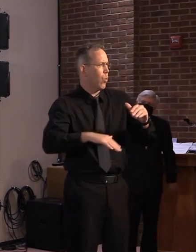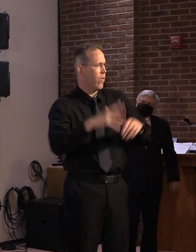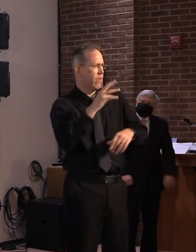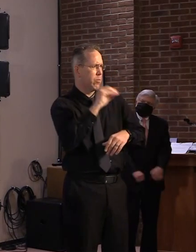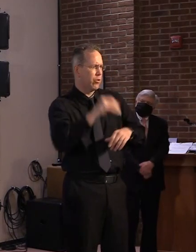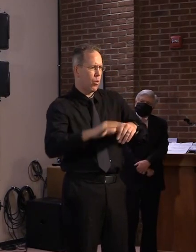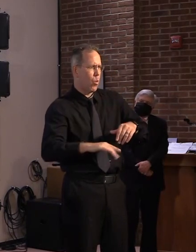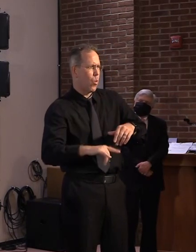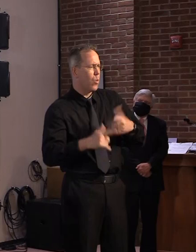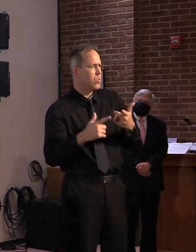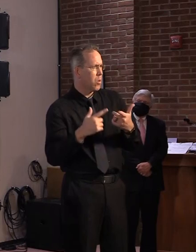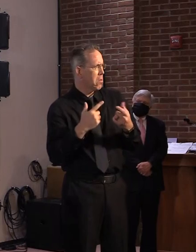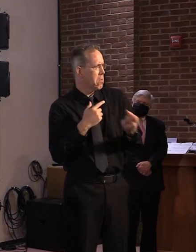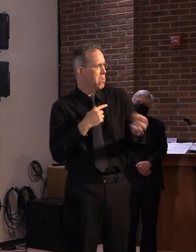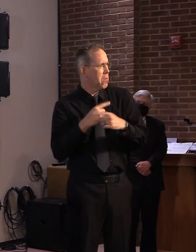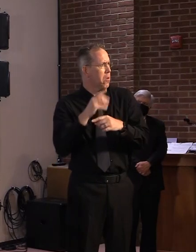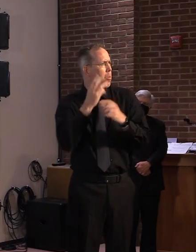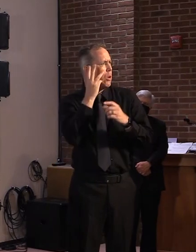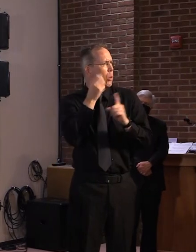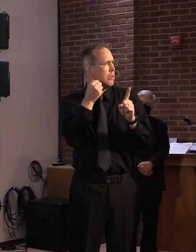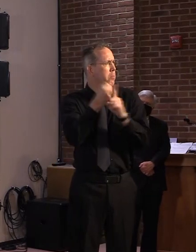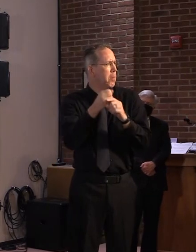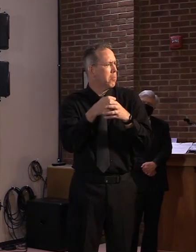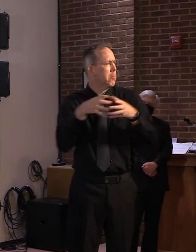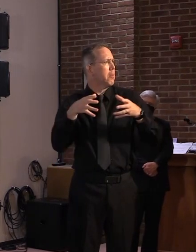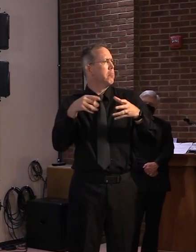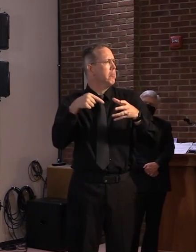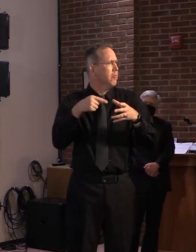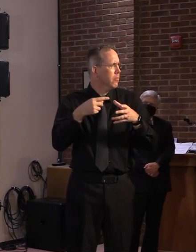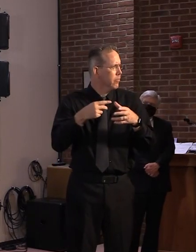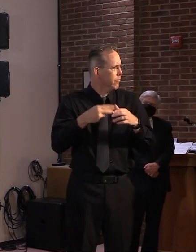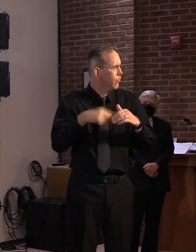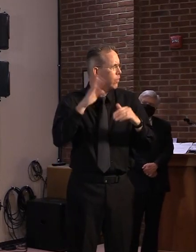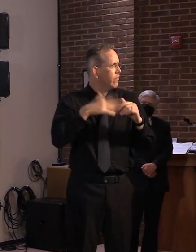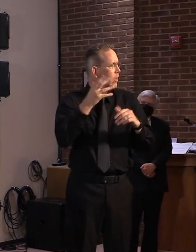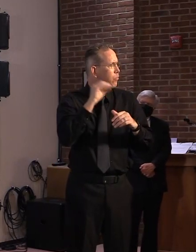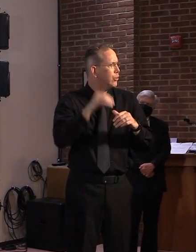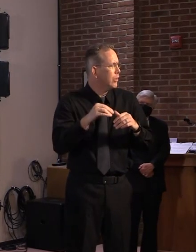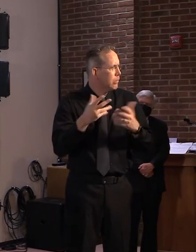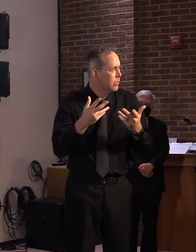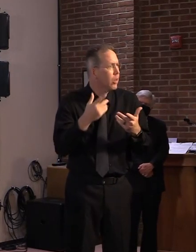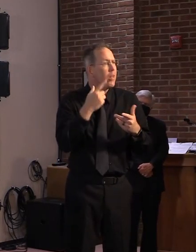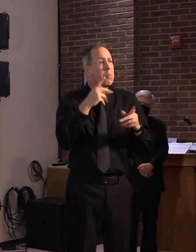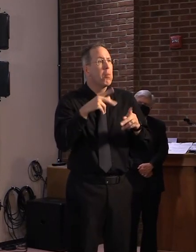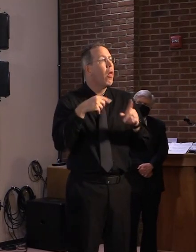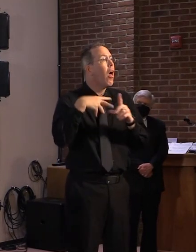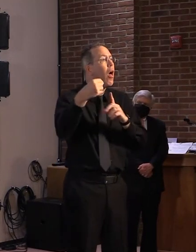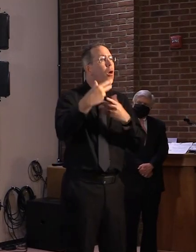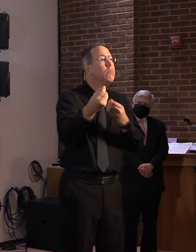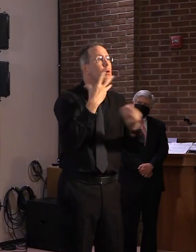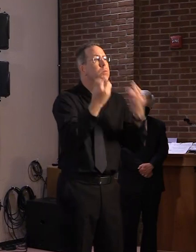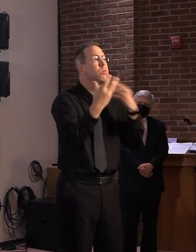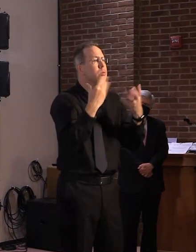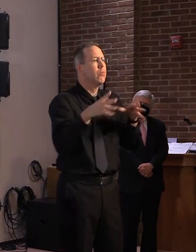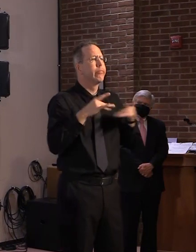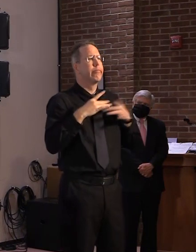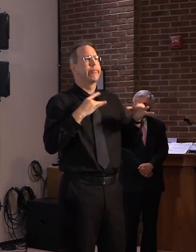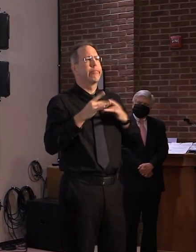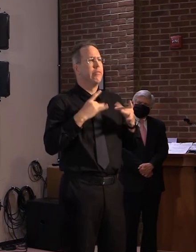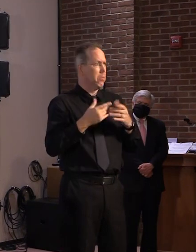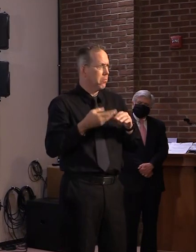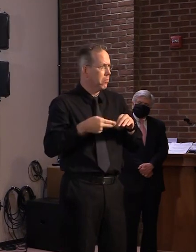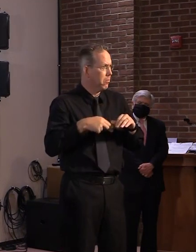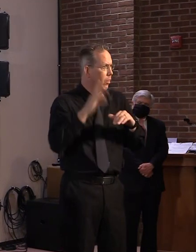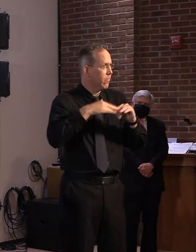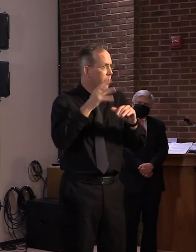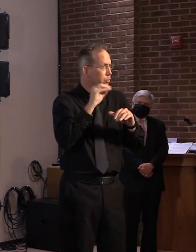that 40% are kids, and that may explain a lot of the